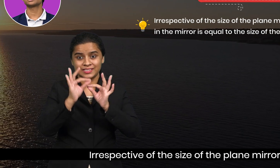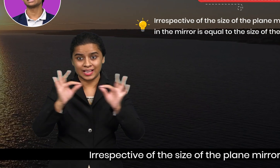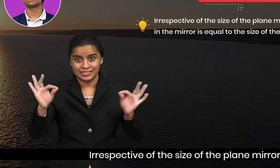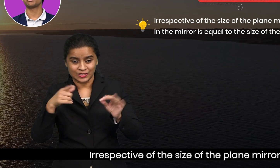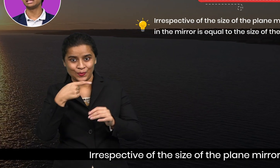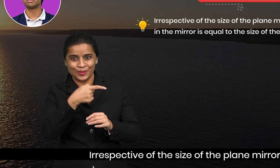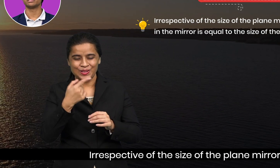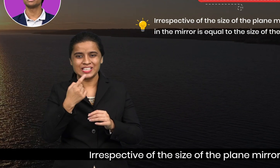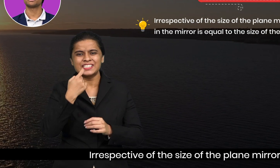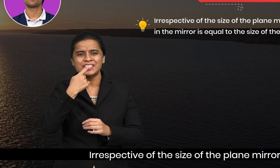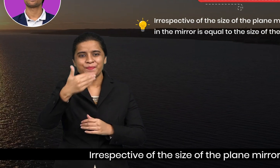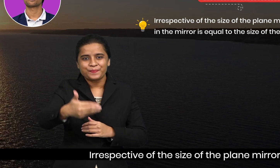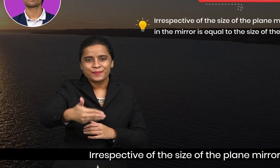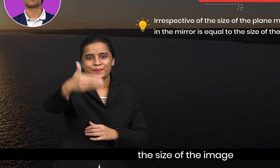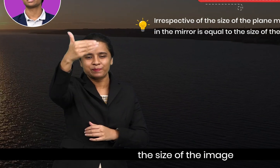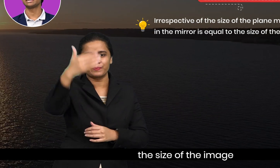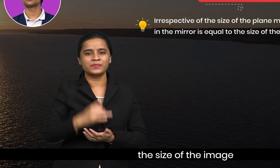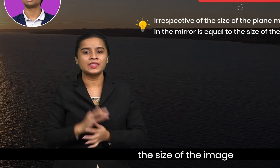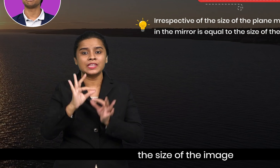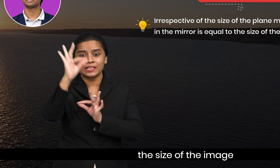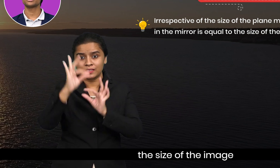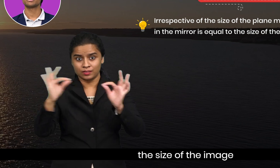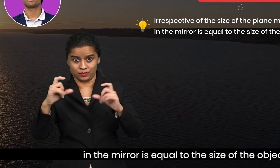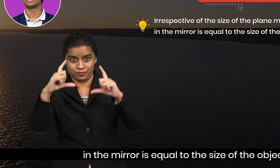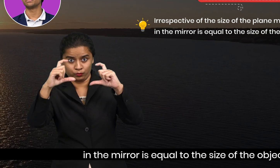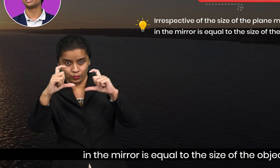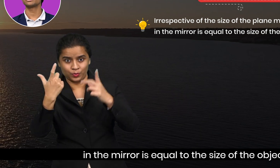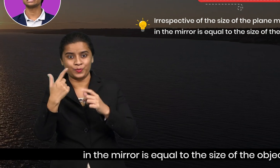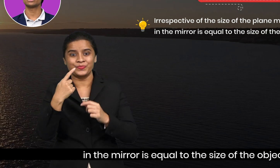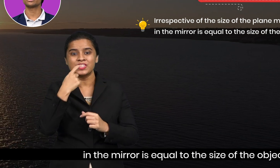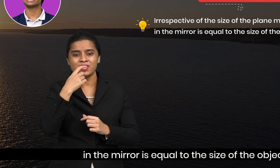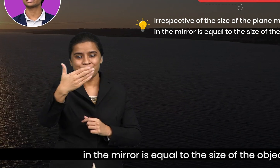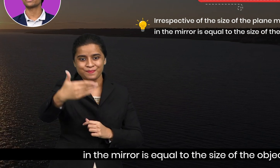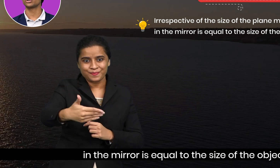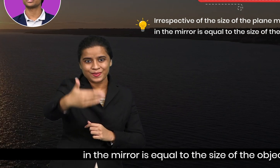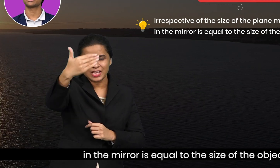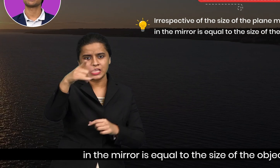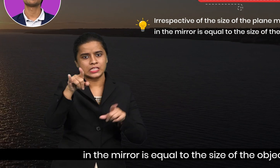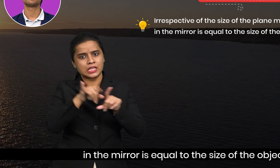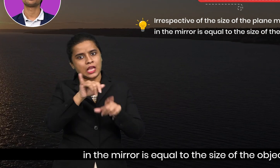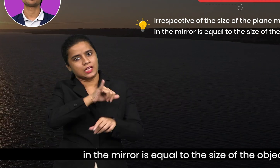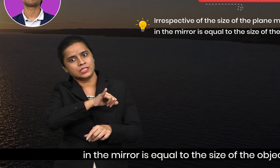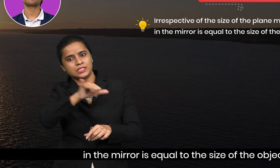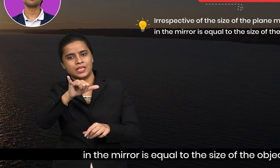Irrespective of the size of the plane mirror, the size of the image in the mirror is equal to the size of the object.